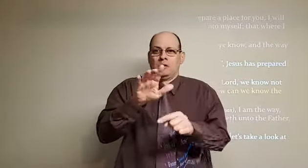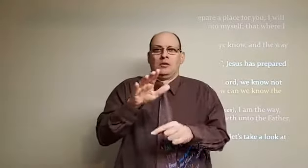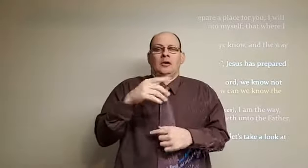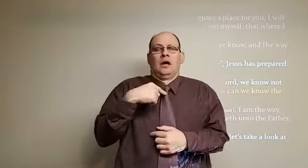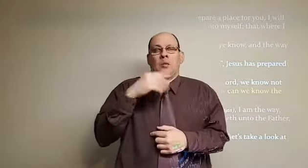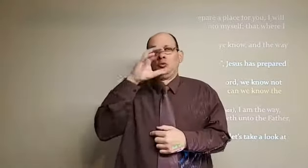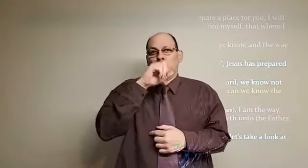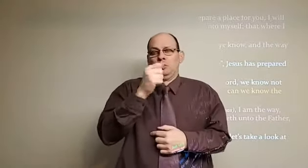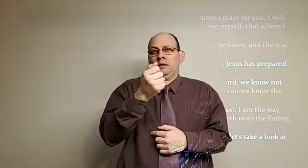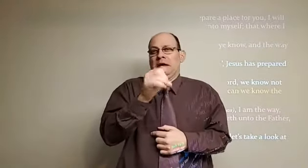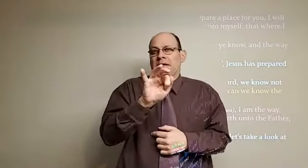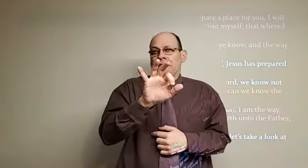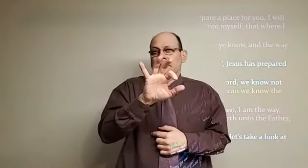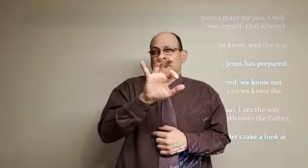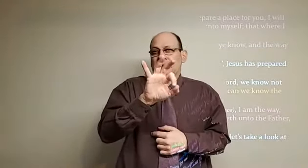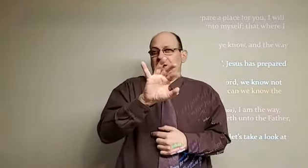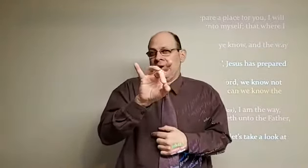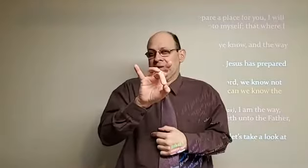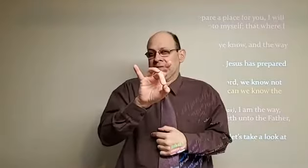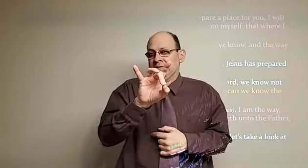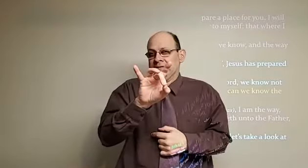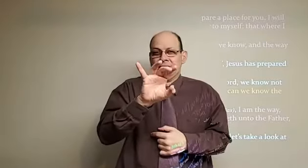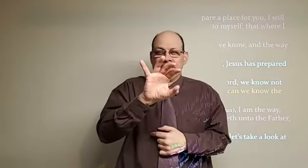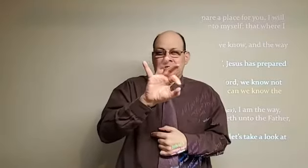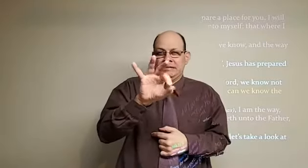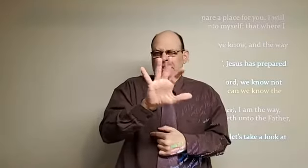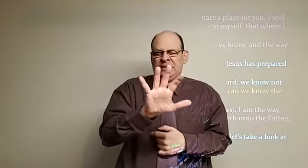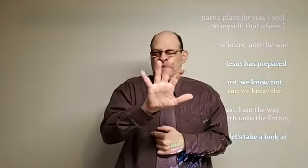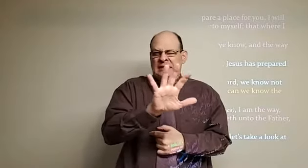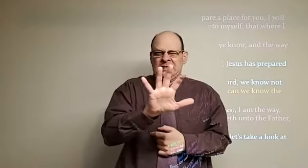I can't give you exact date I think it was in 1998